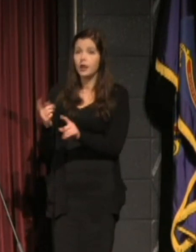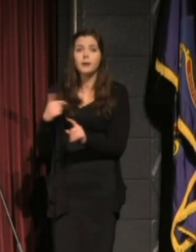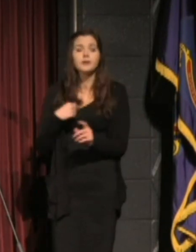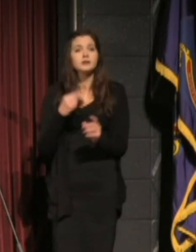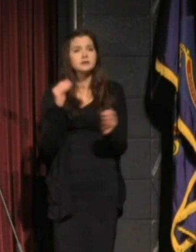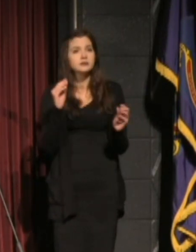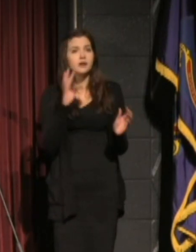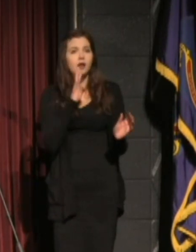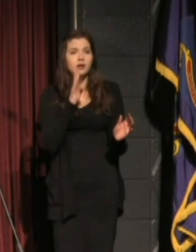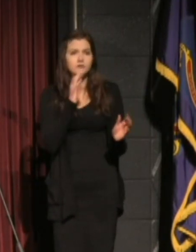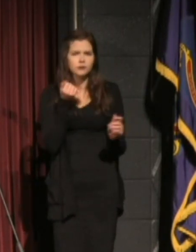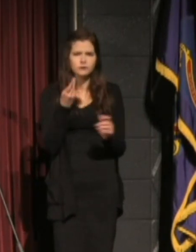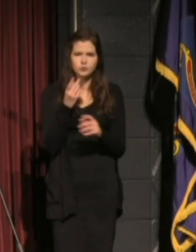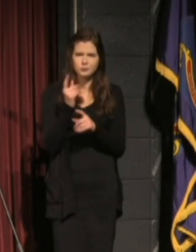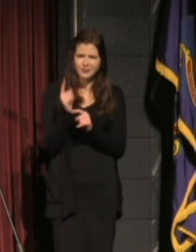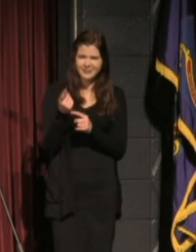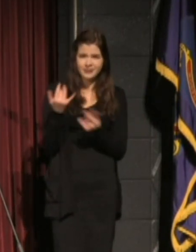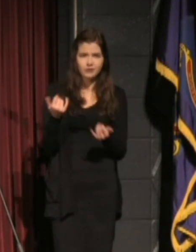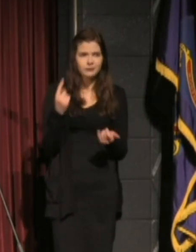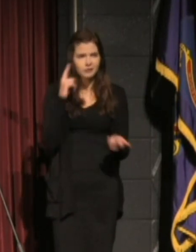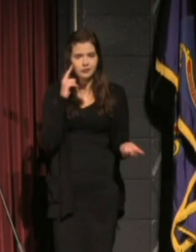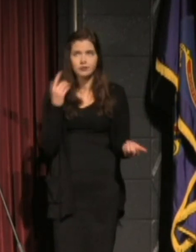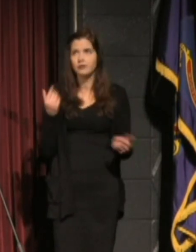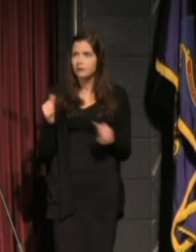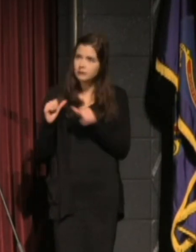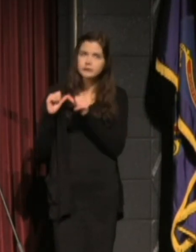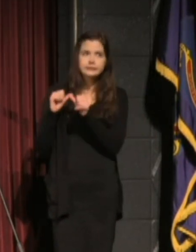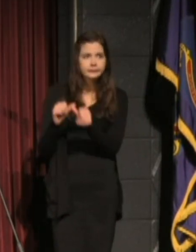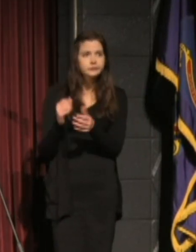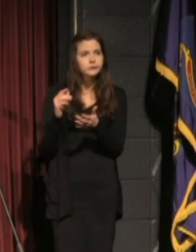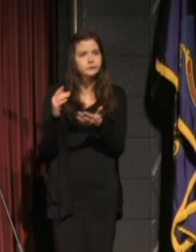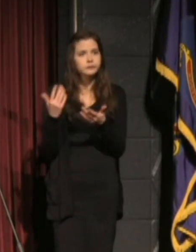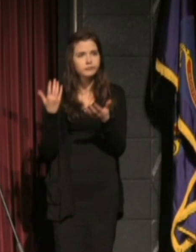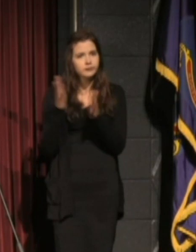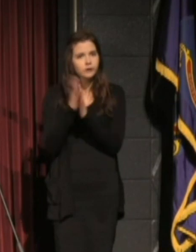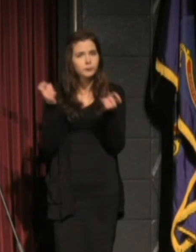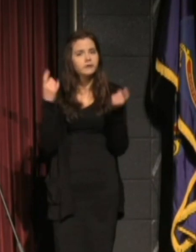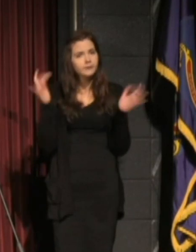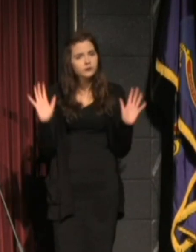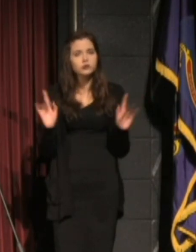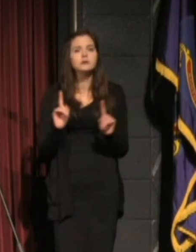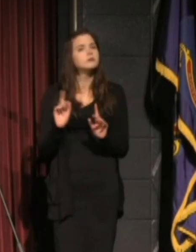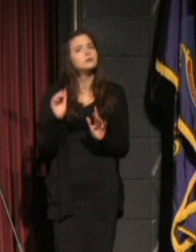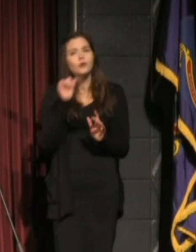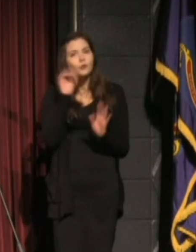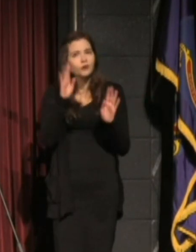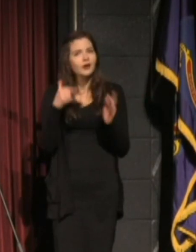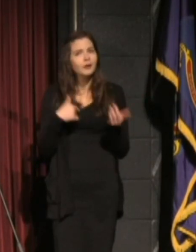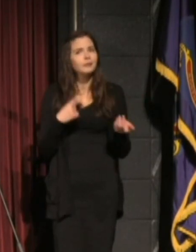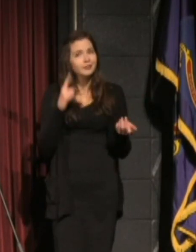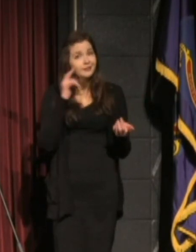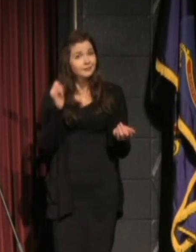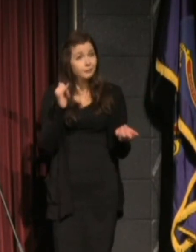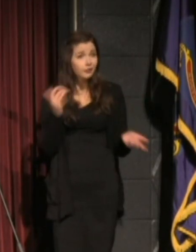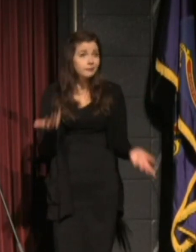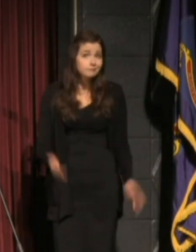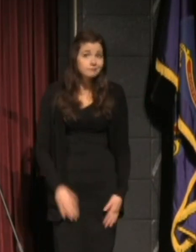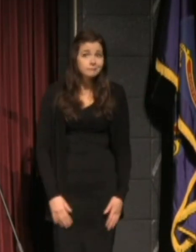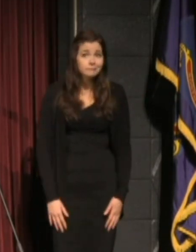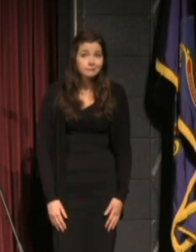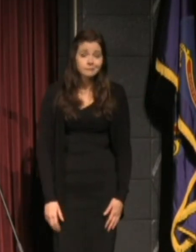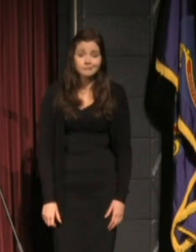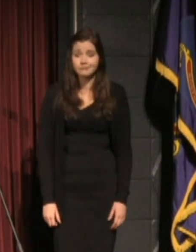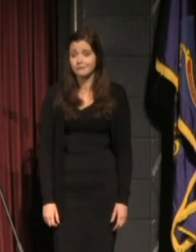you are probably all thinking, can we just go on with the ceremony and be done? Don't worry, I'm thinking the same thing.